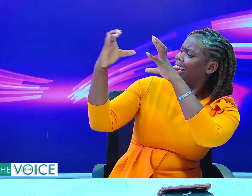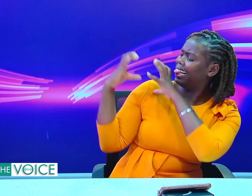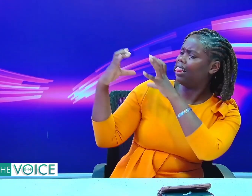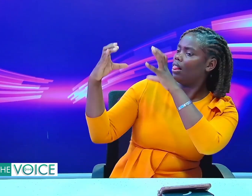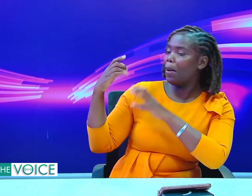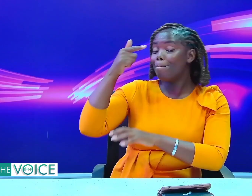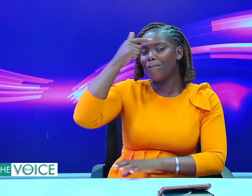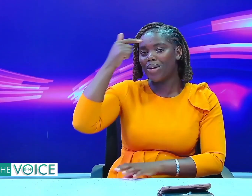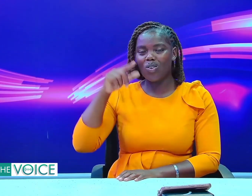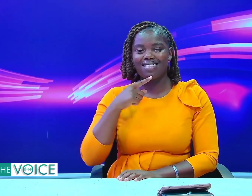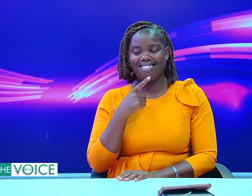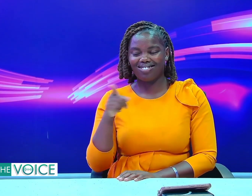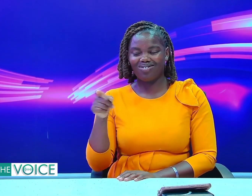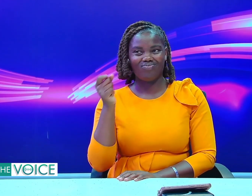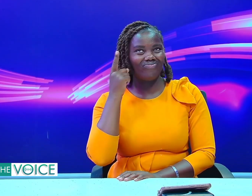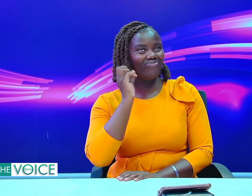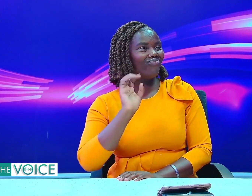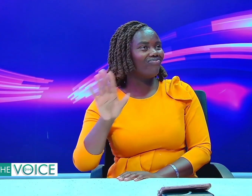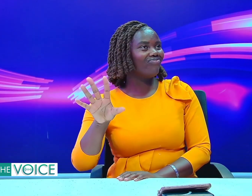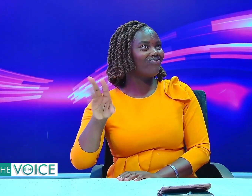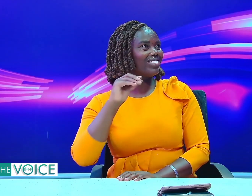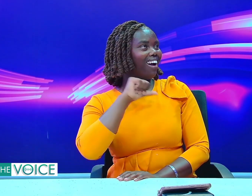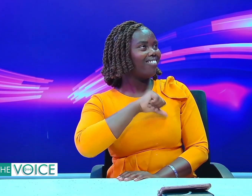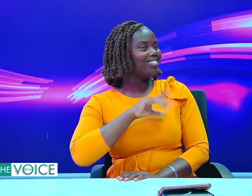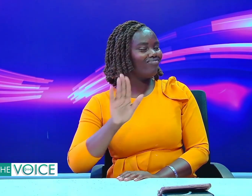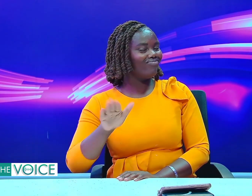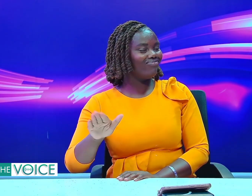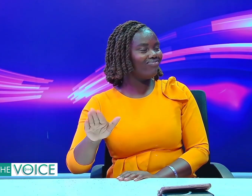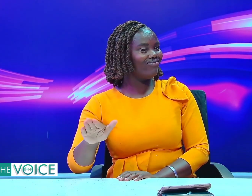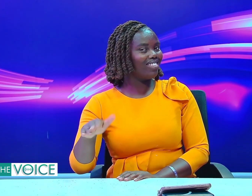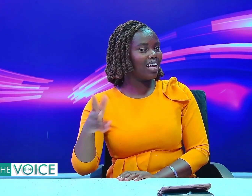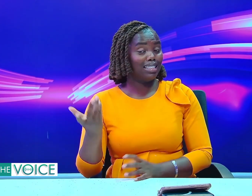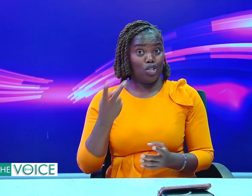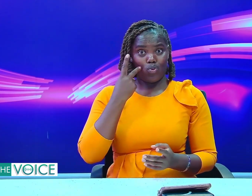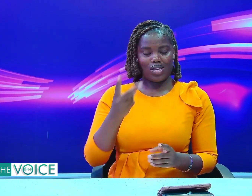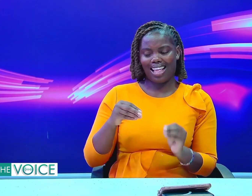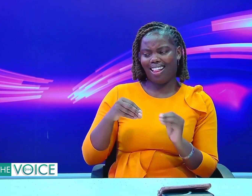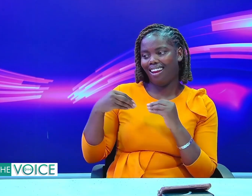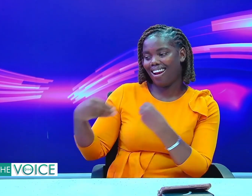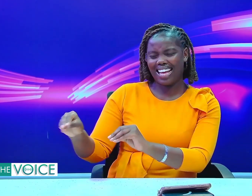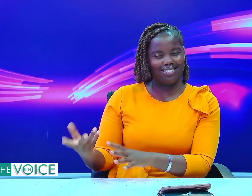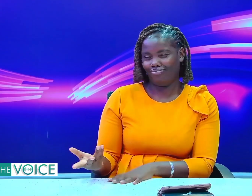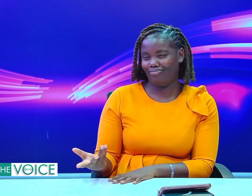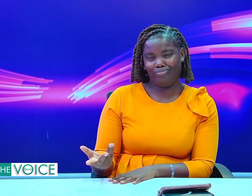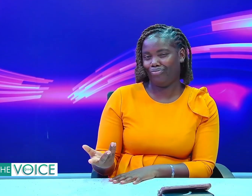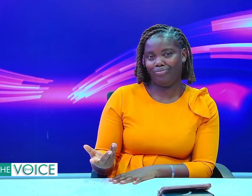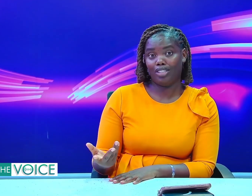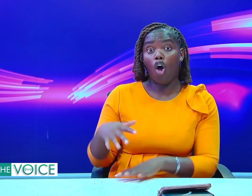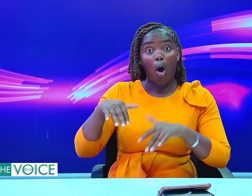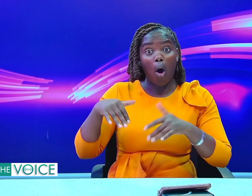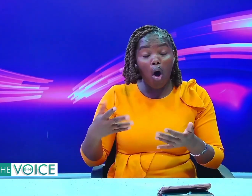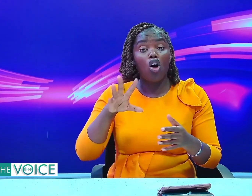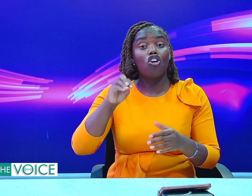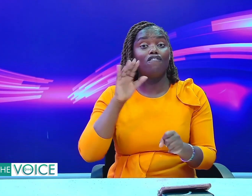this particular child is given all the burden and all the work to do. And that is another form